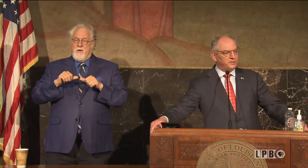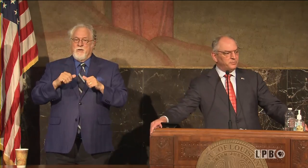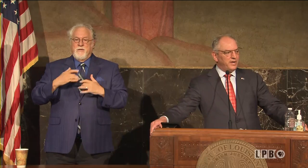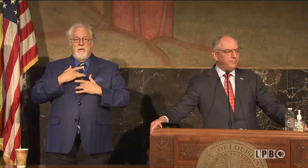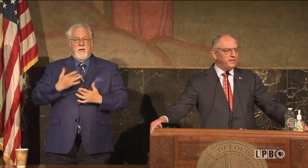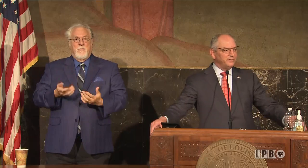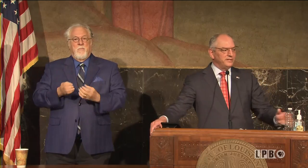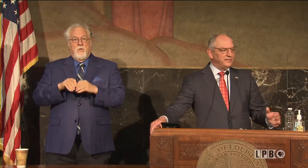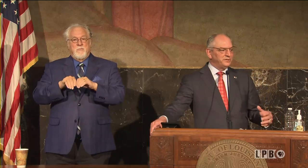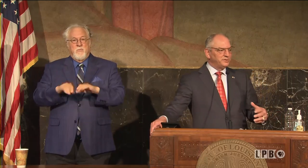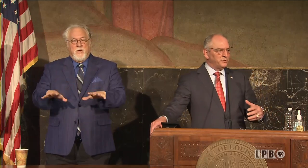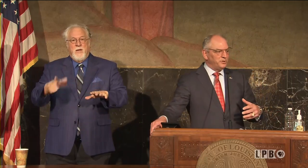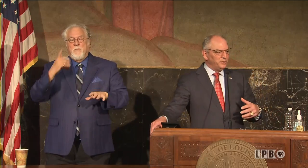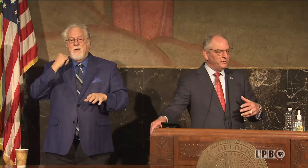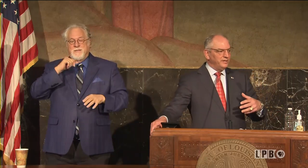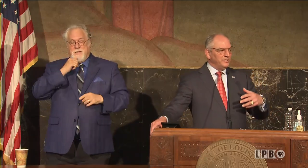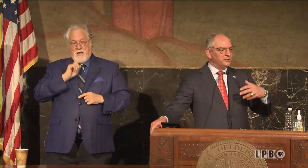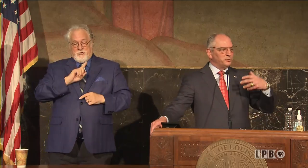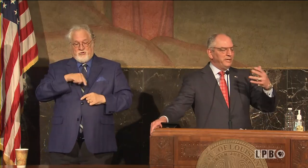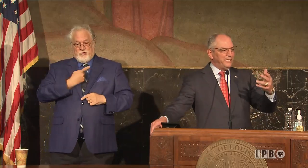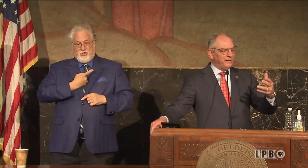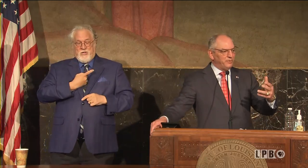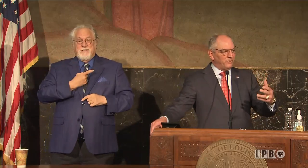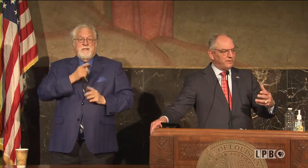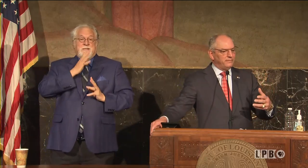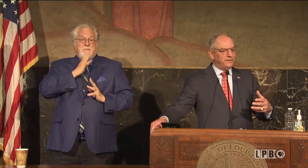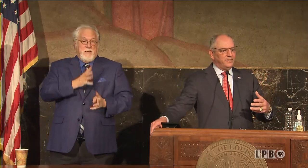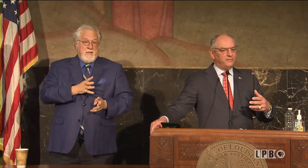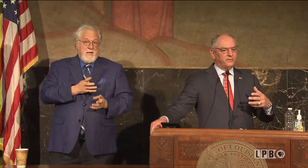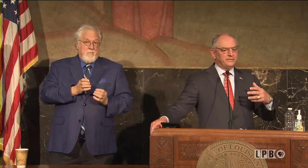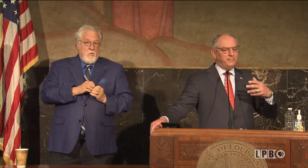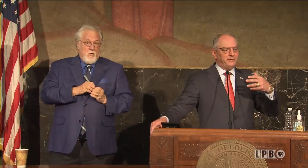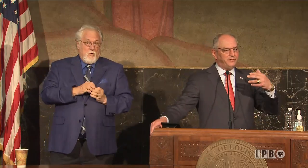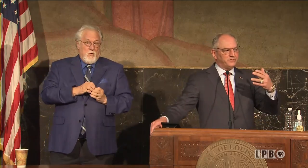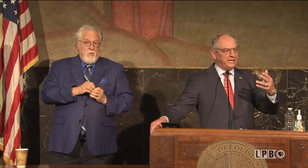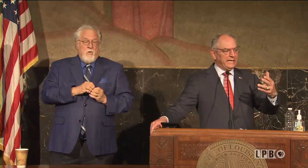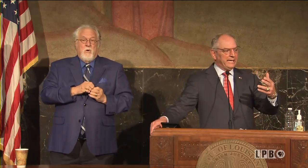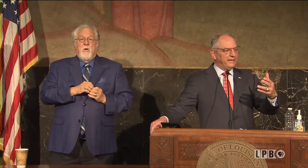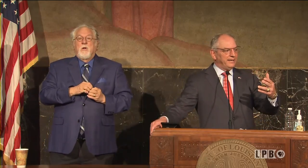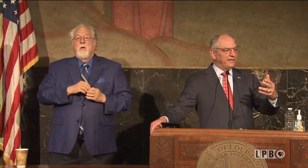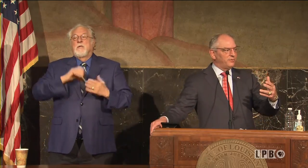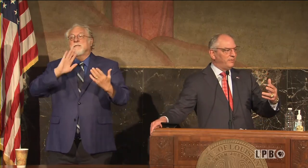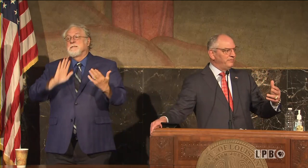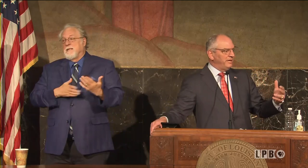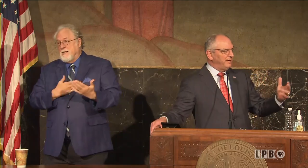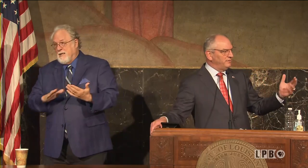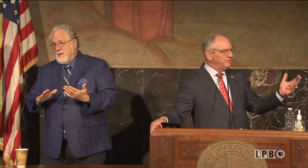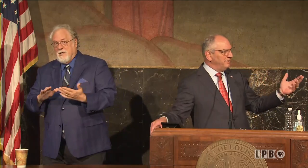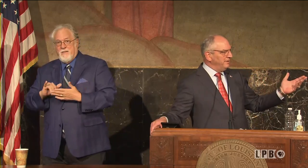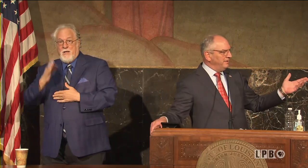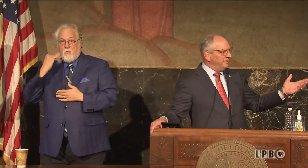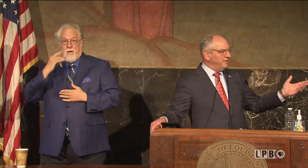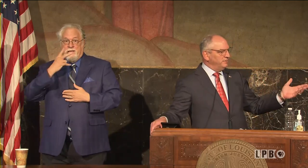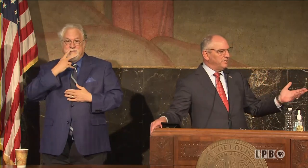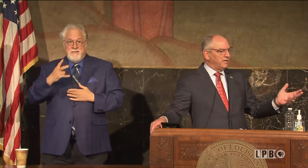conducive to the spread, because not just are you speaking more, you know, for example, if you're singing, and that's why we've seen